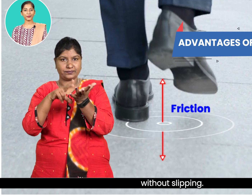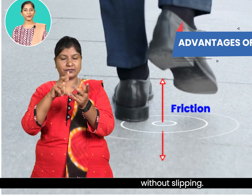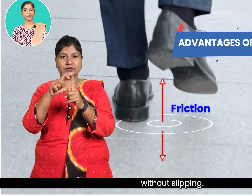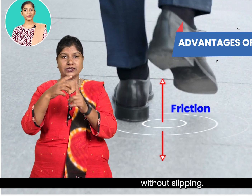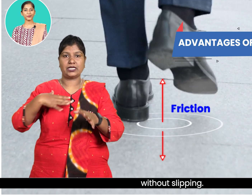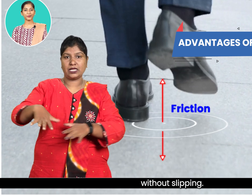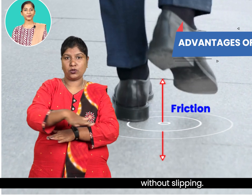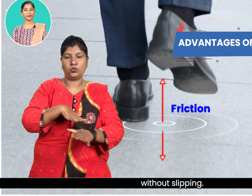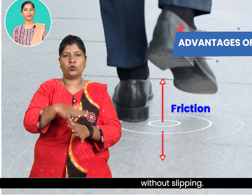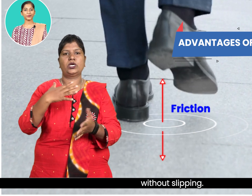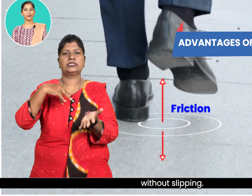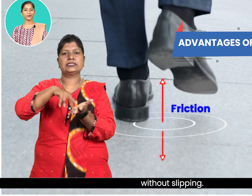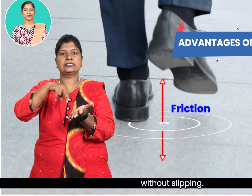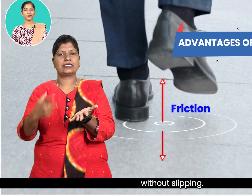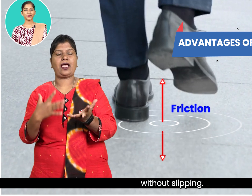slipping.